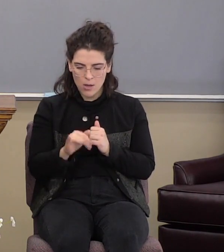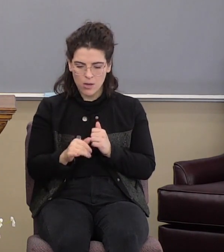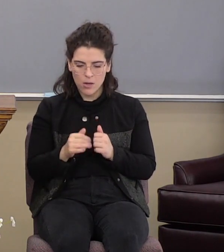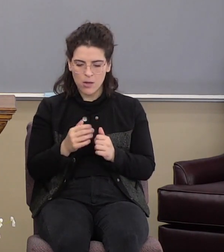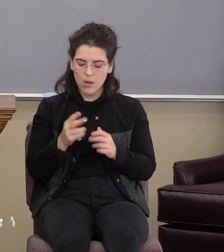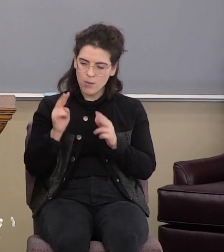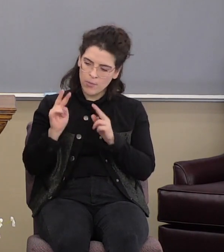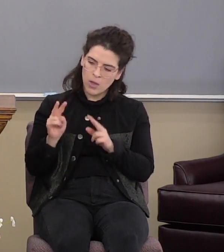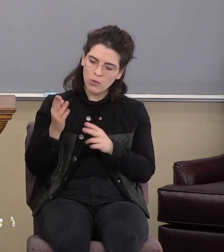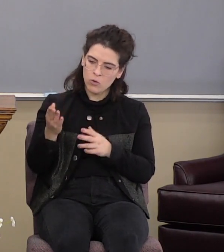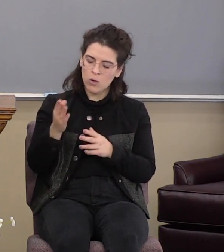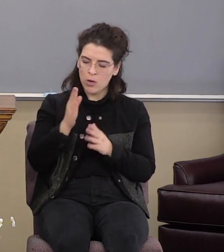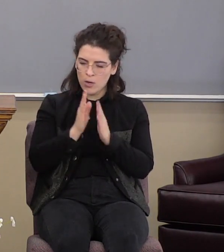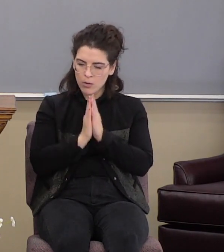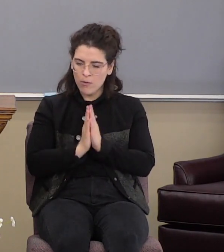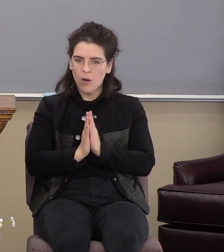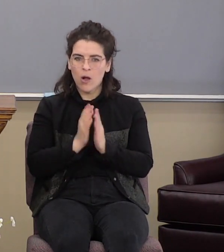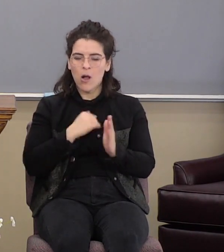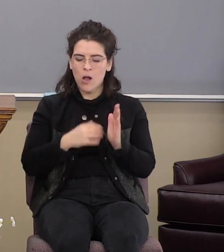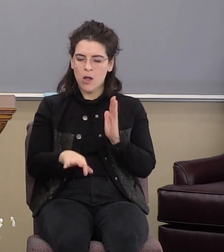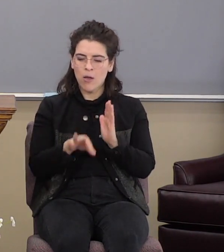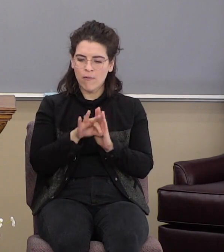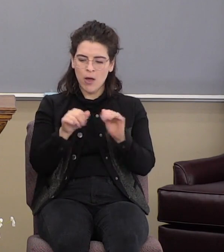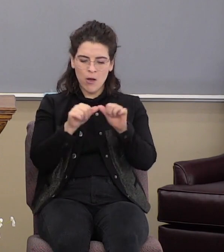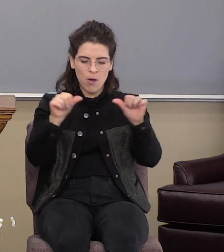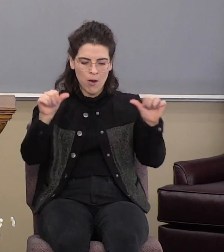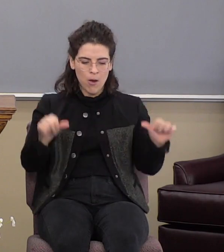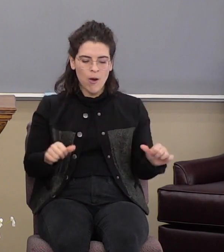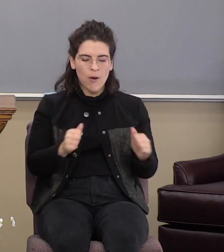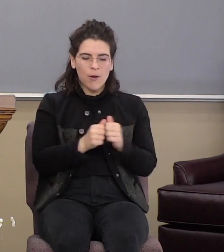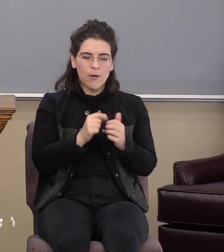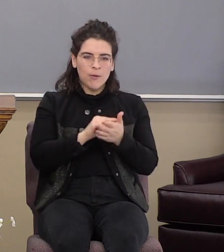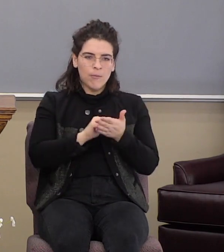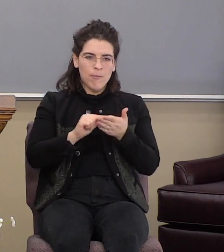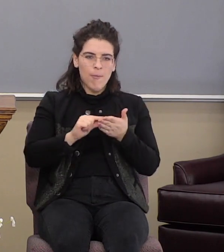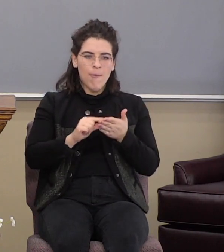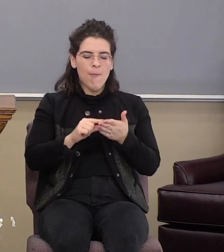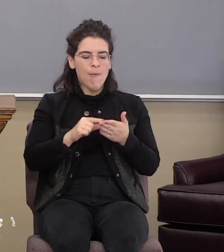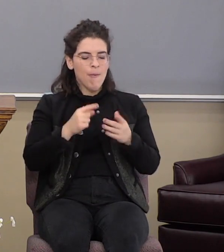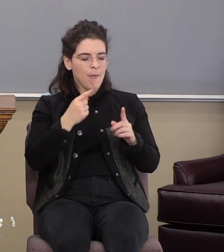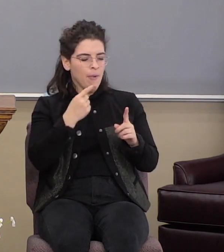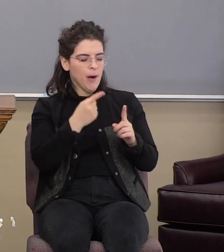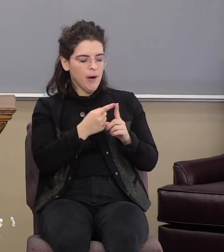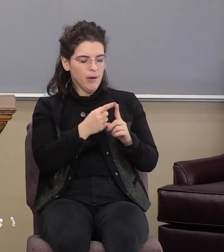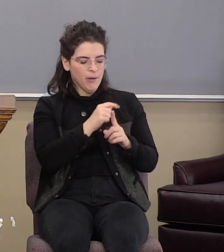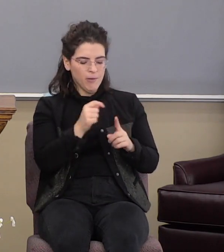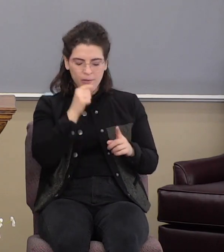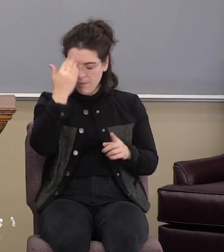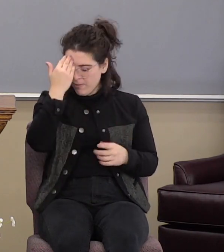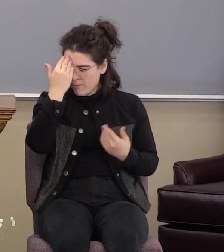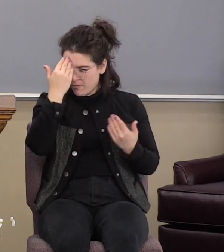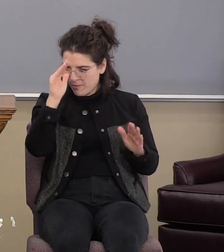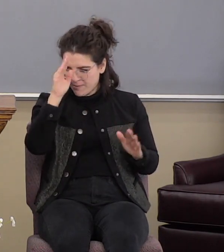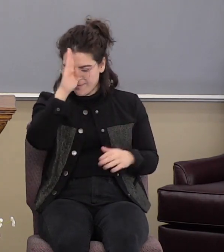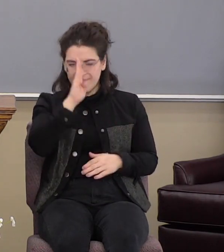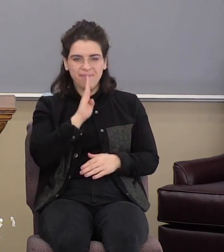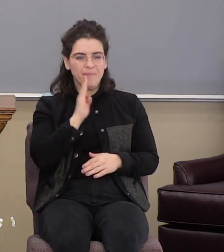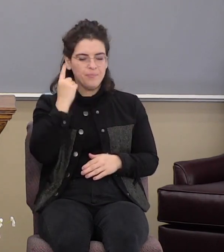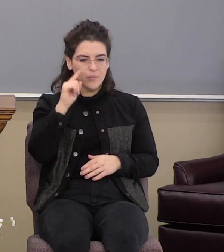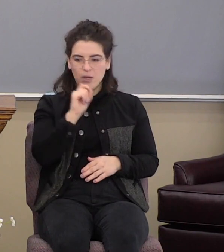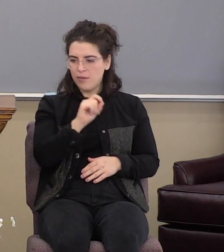your devotions, I found an altar with this inscription, to the unknown God, whom therefore